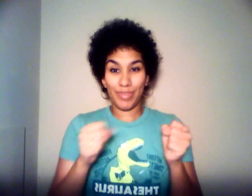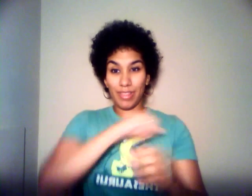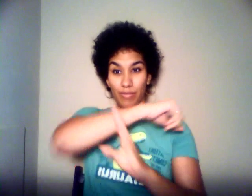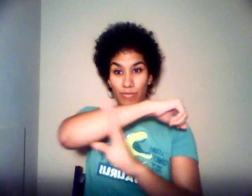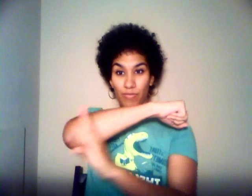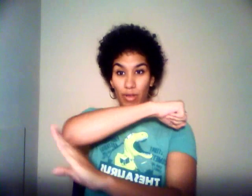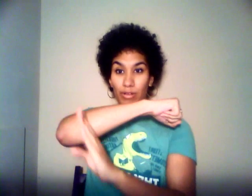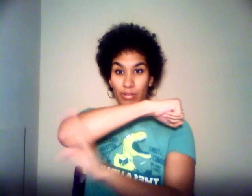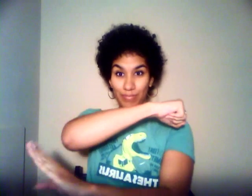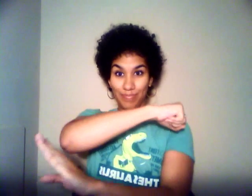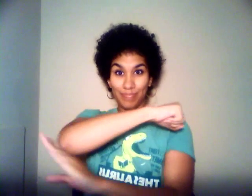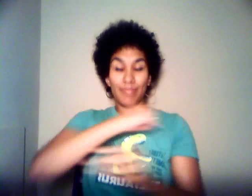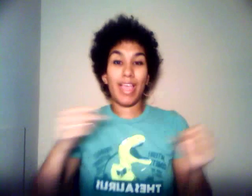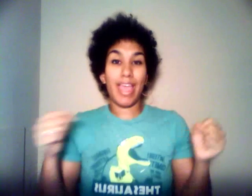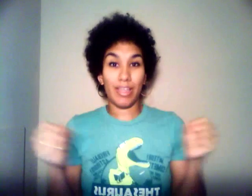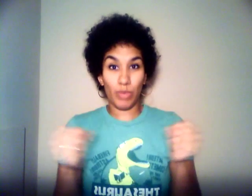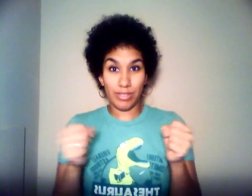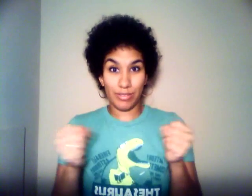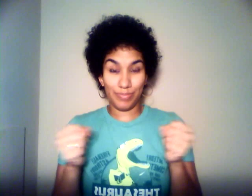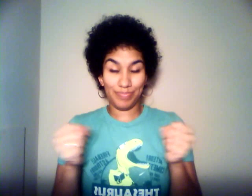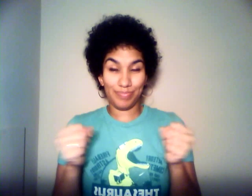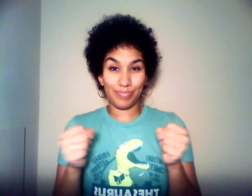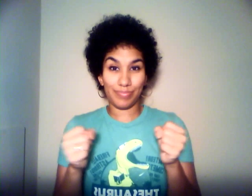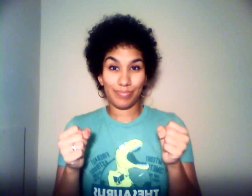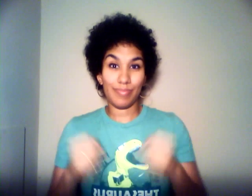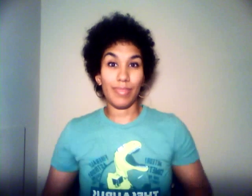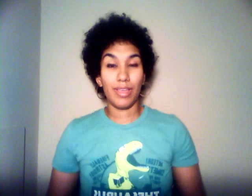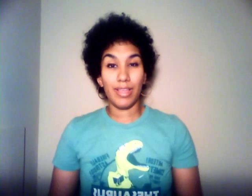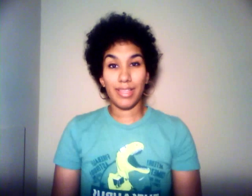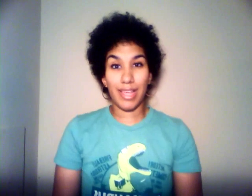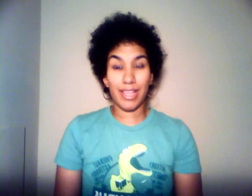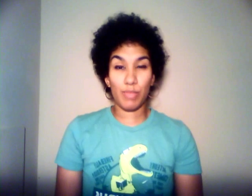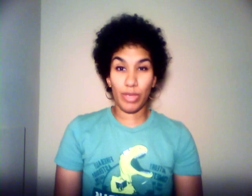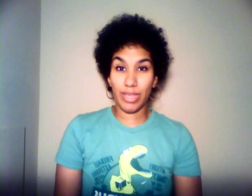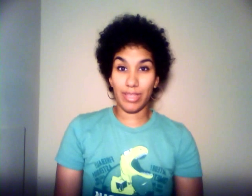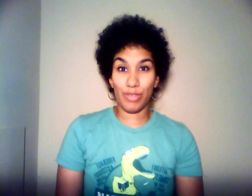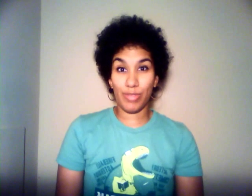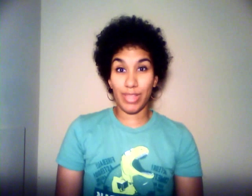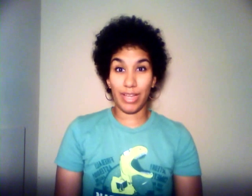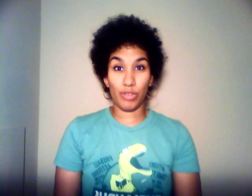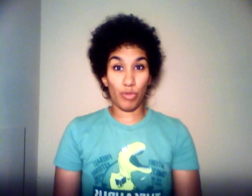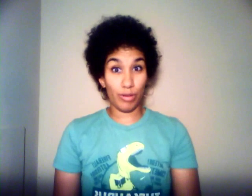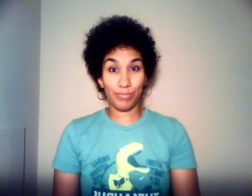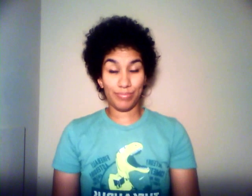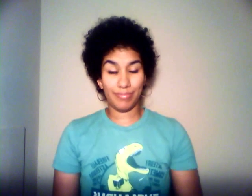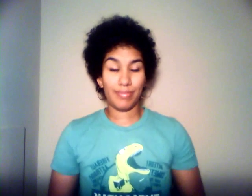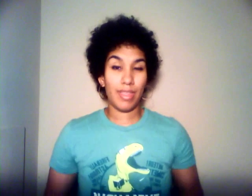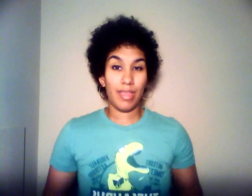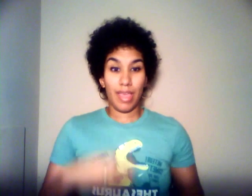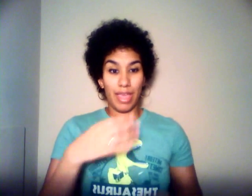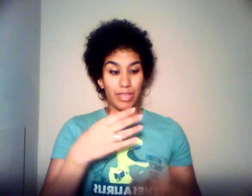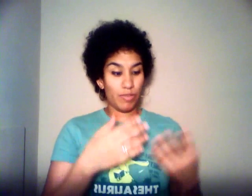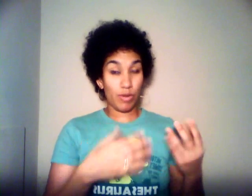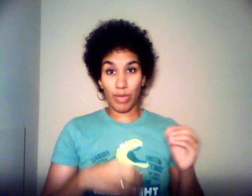So fall and winter. To sign spring, you sign grow. And if you are